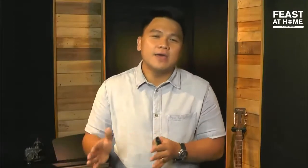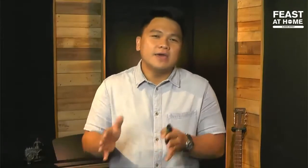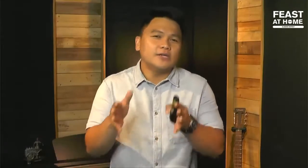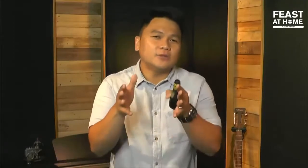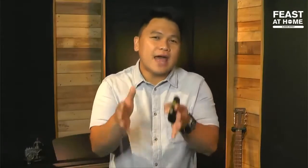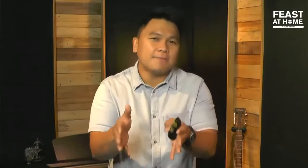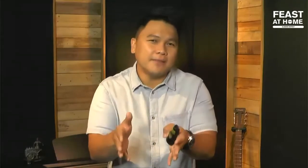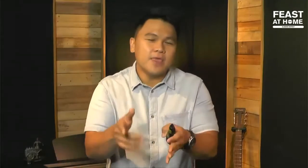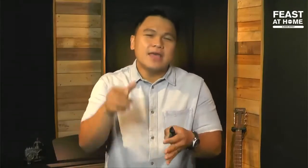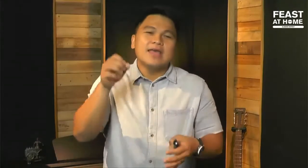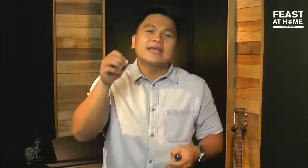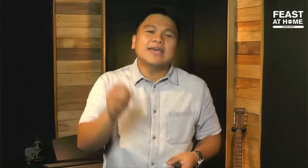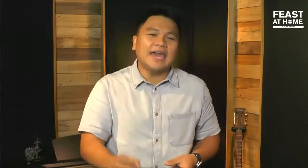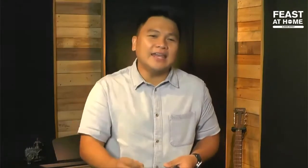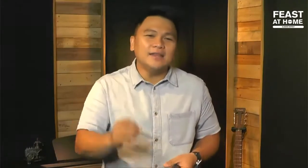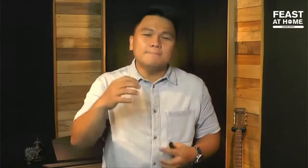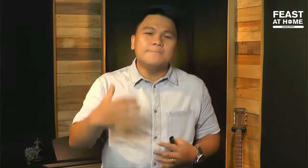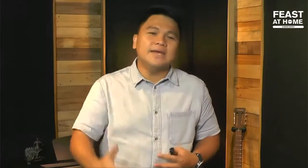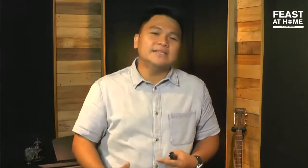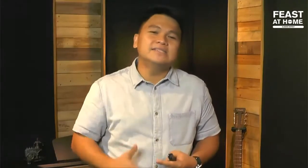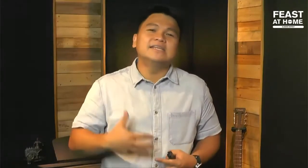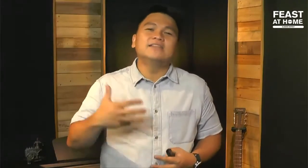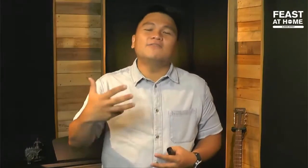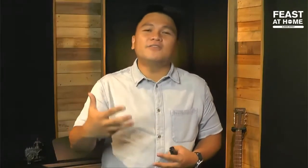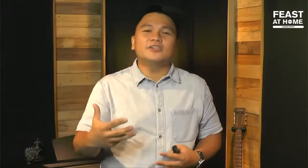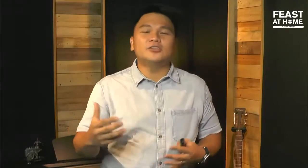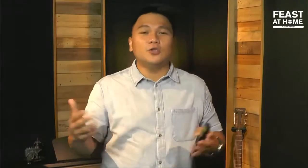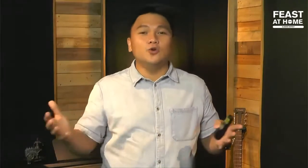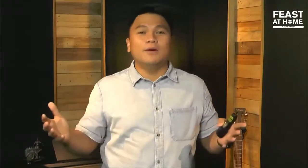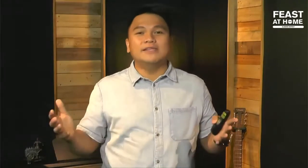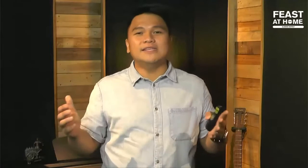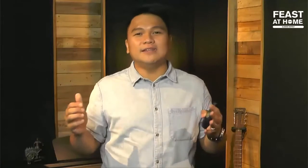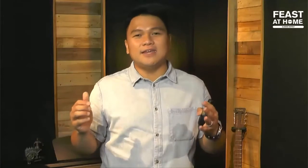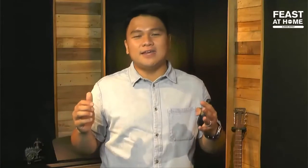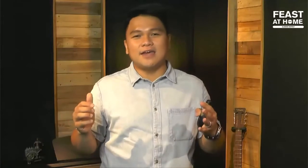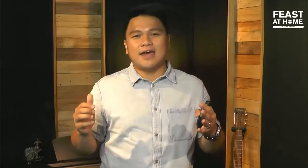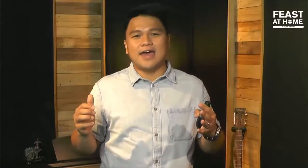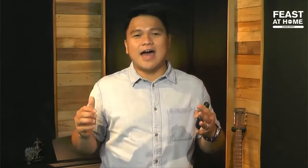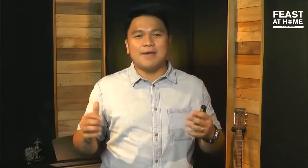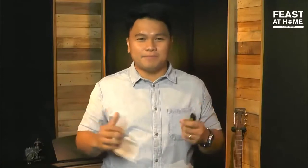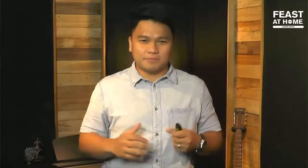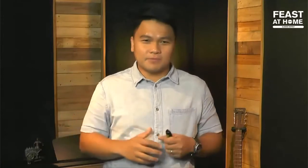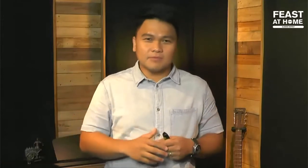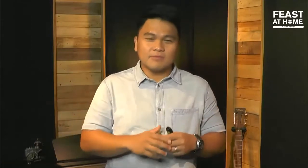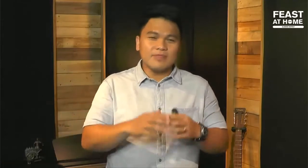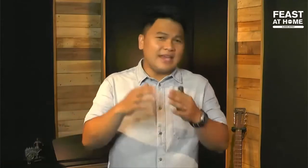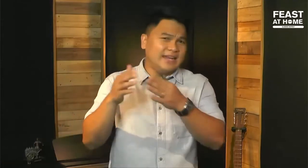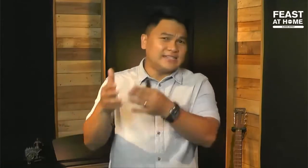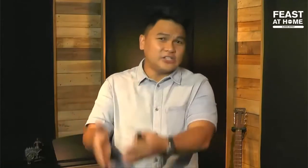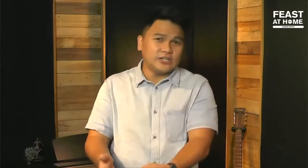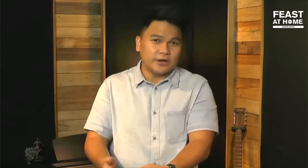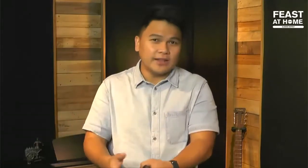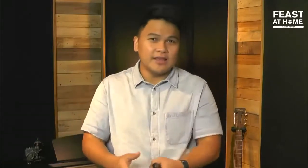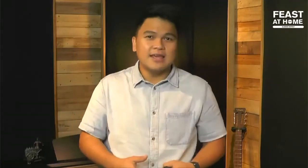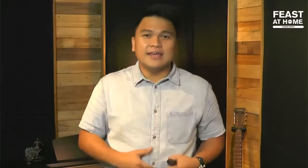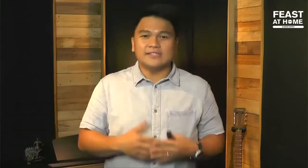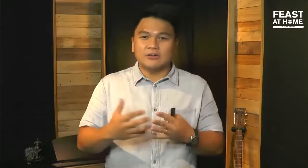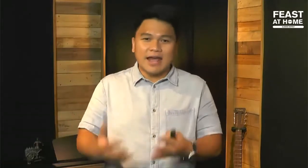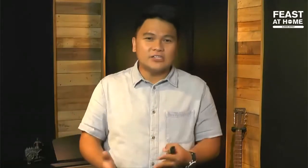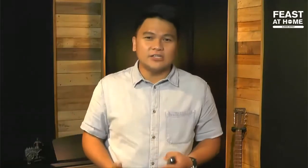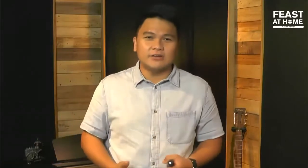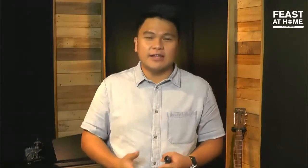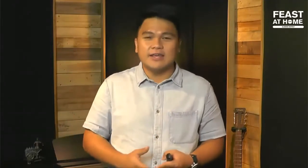tayo. Here's what happened. Cain builds the first human city. Ayan. And his children,